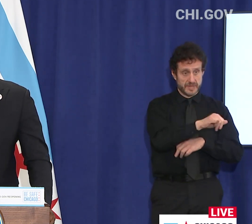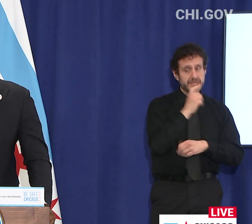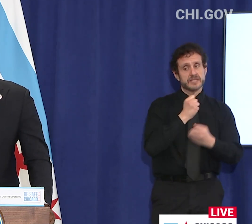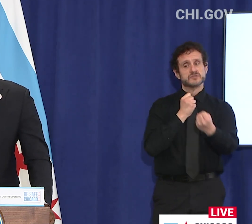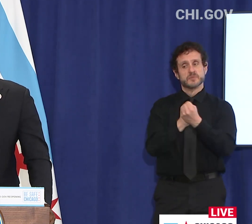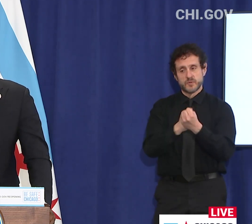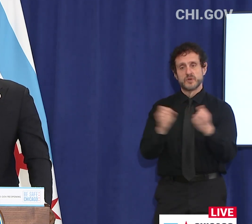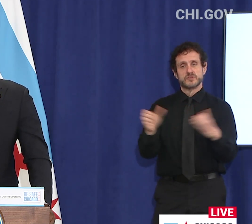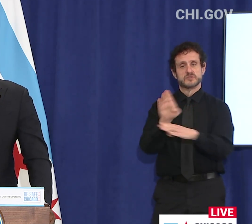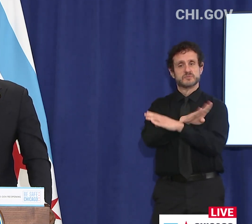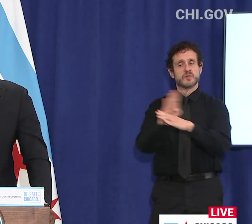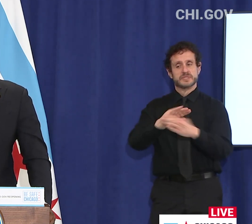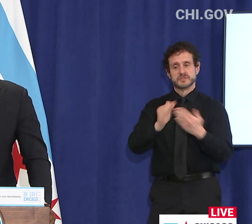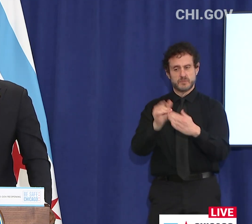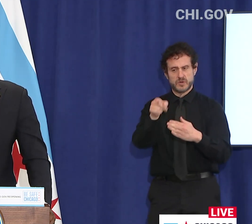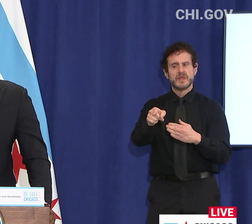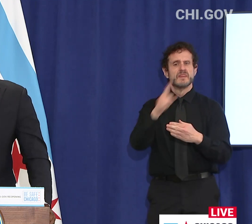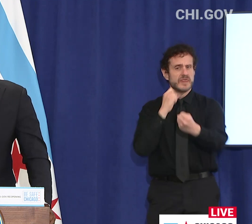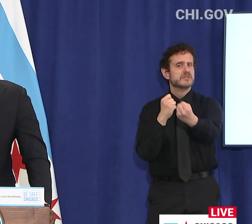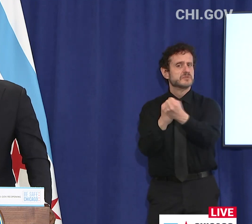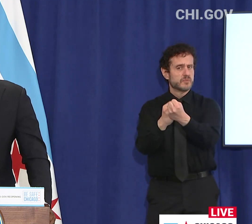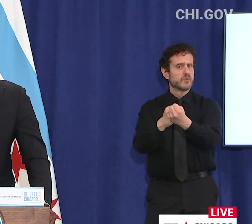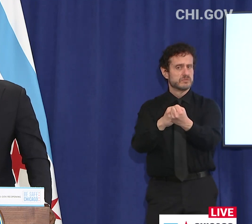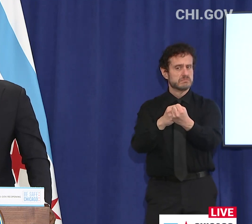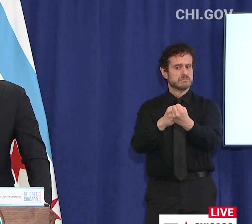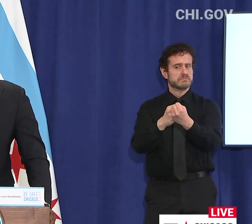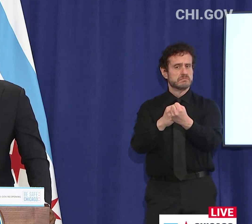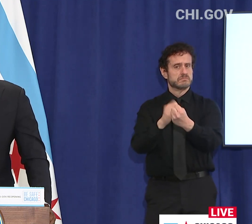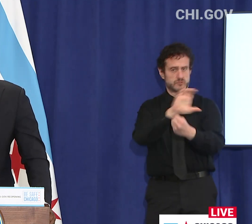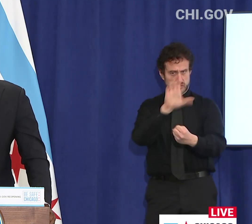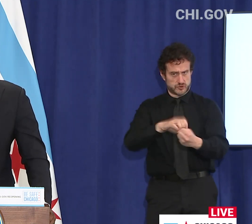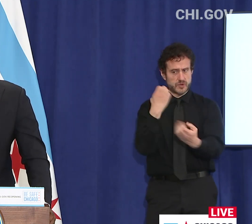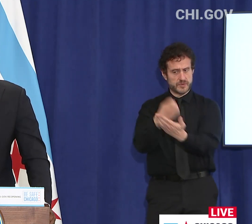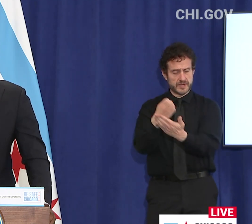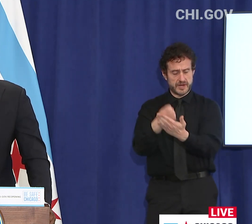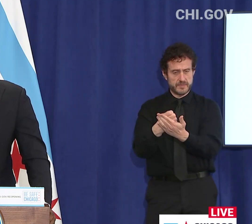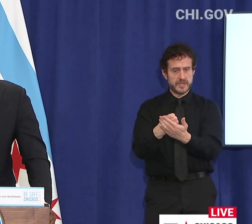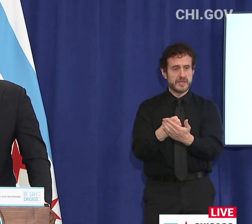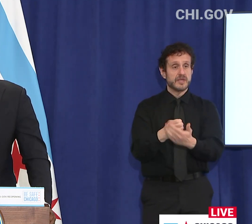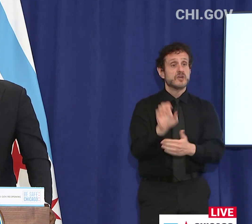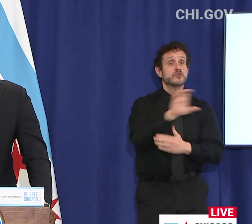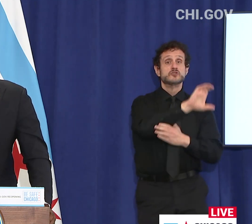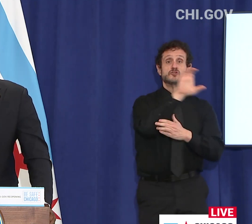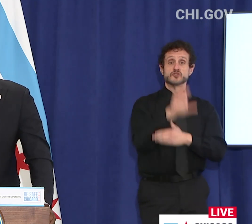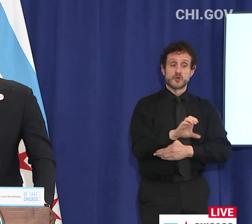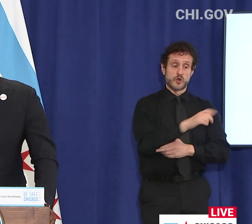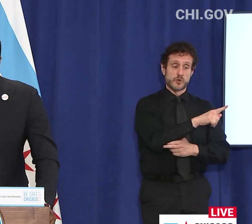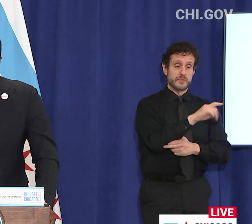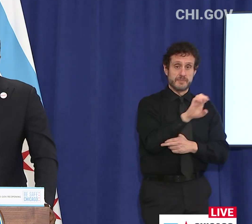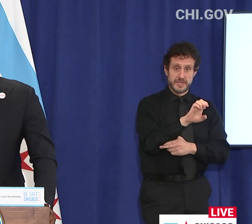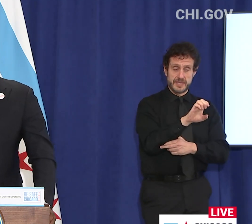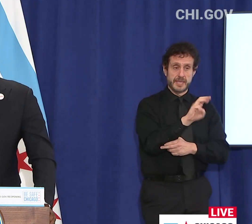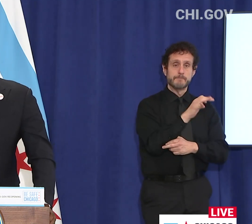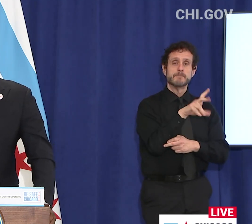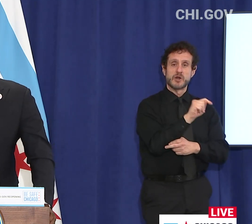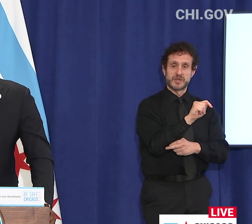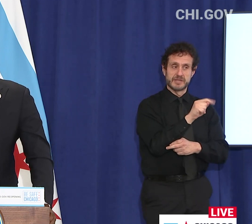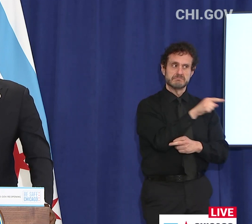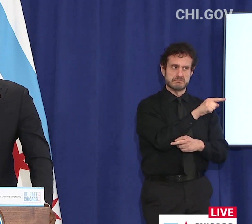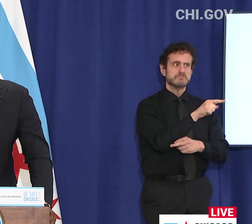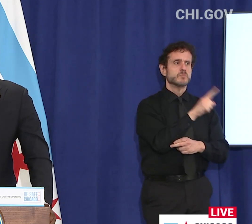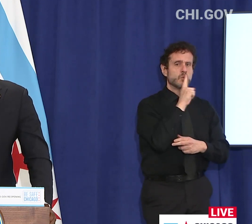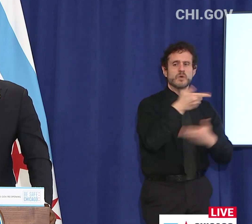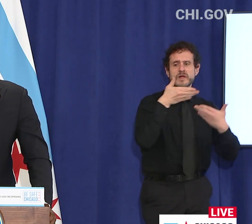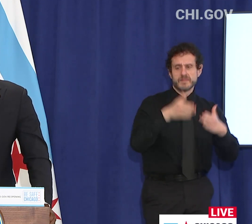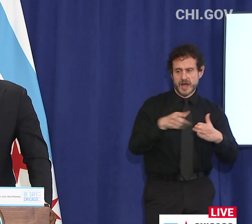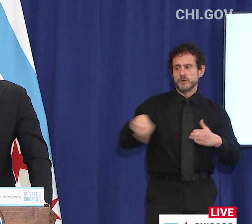very backbone of our economy. The Chicago PPE market does just that. Once more,